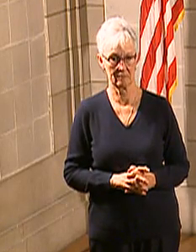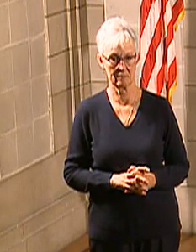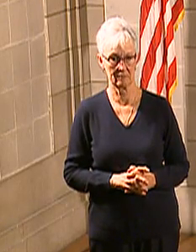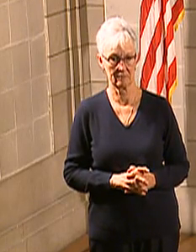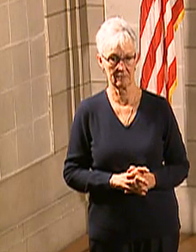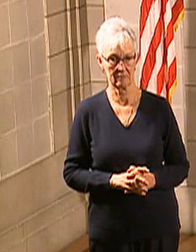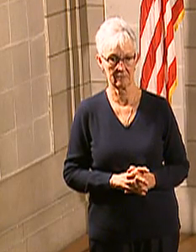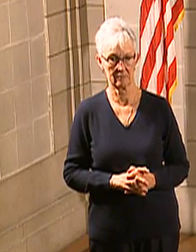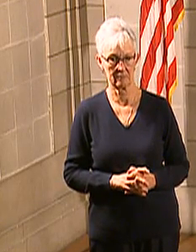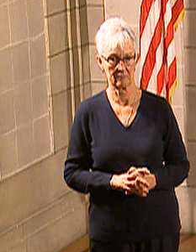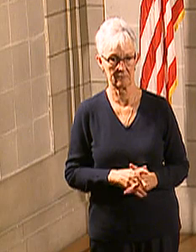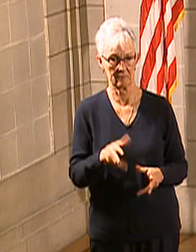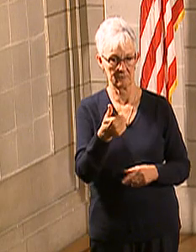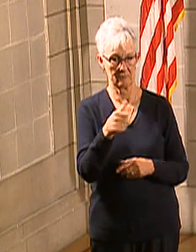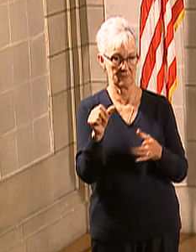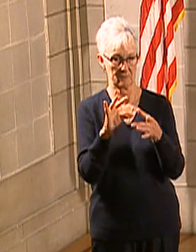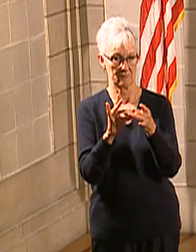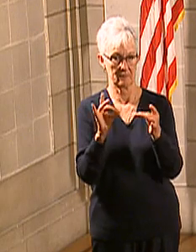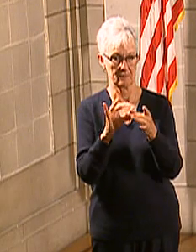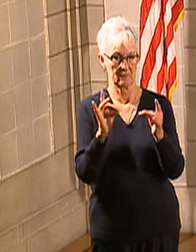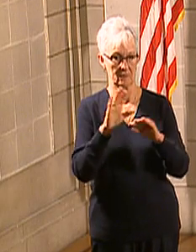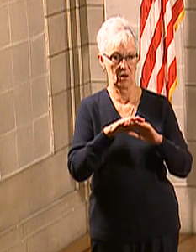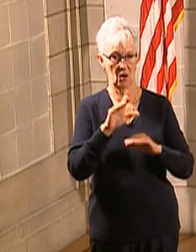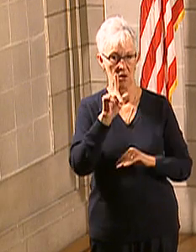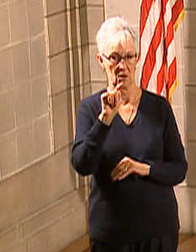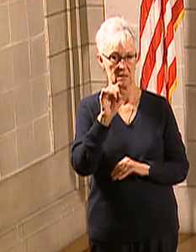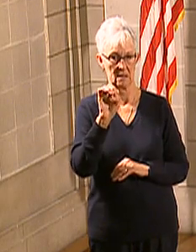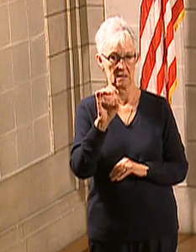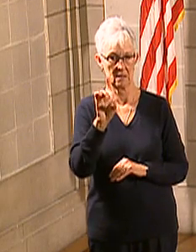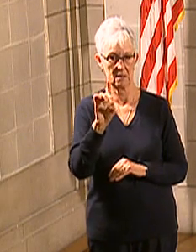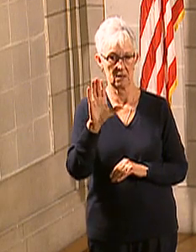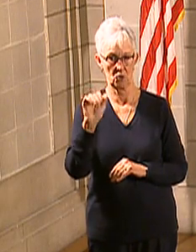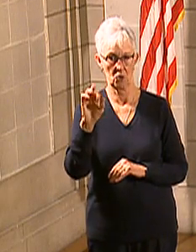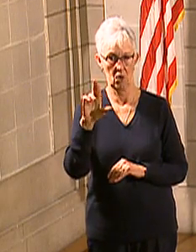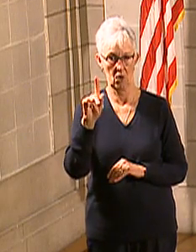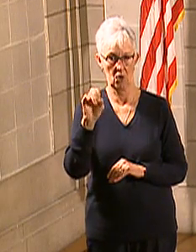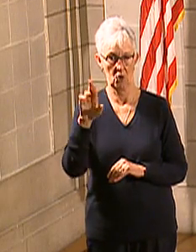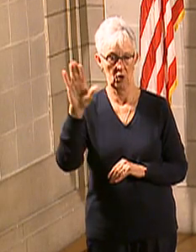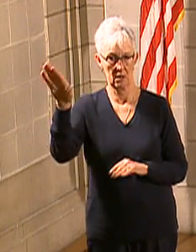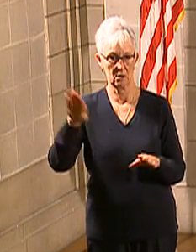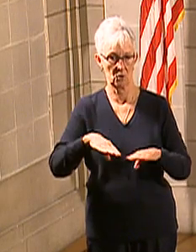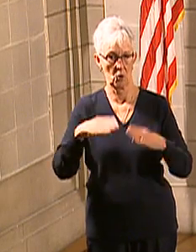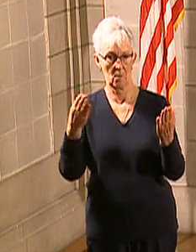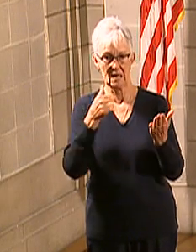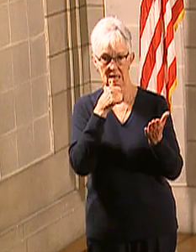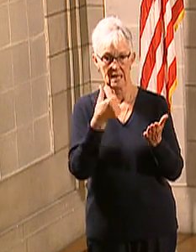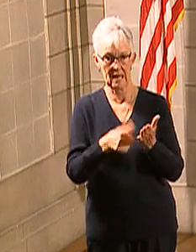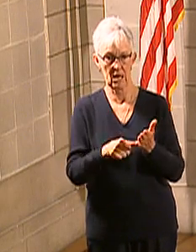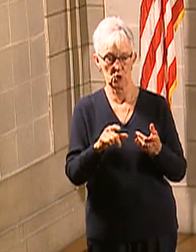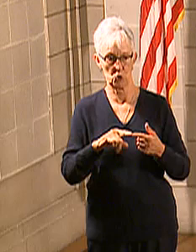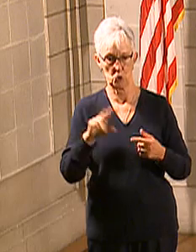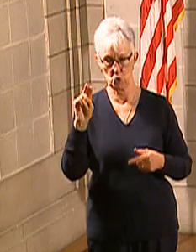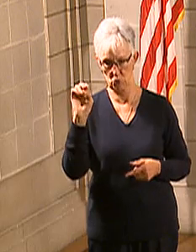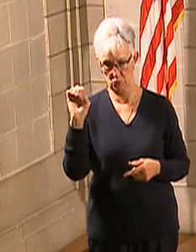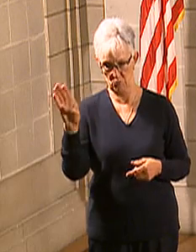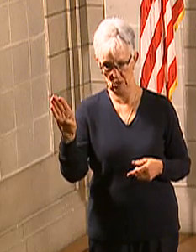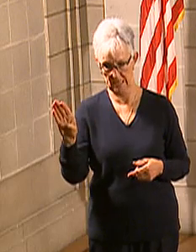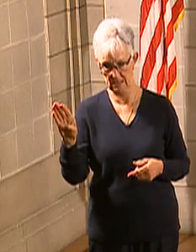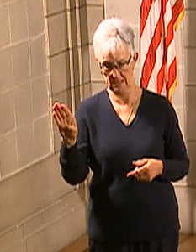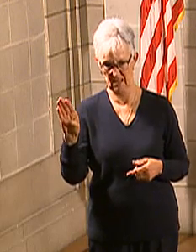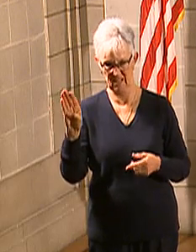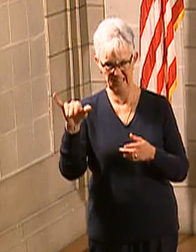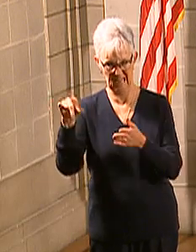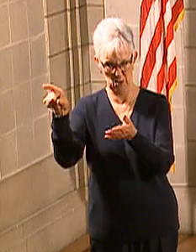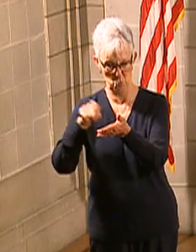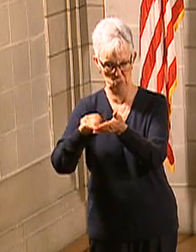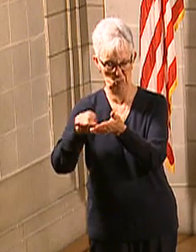Yeah, in the back. Comments on Ted Carter's open letter to Nebraska that he wrote this morning? So the question was,